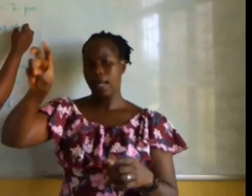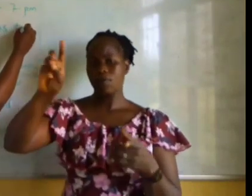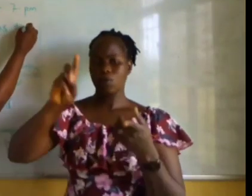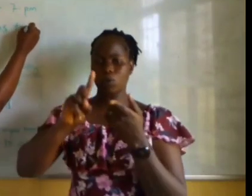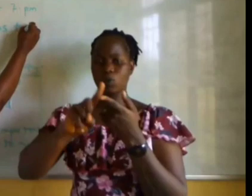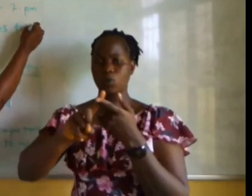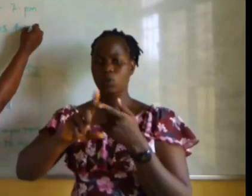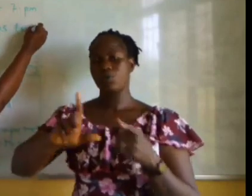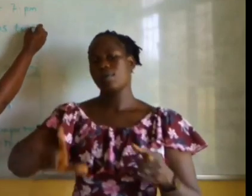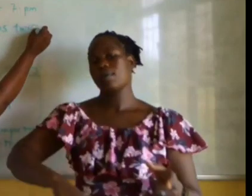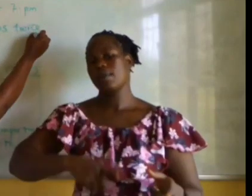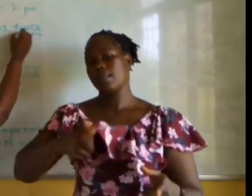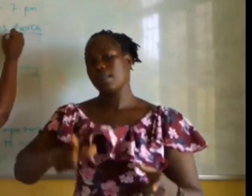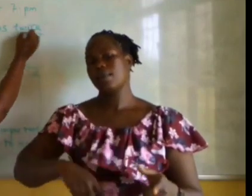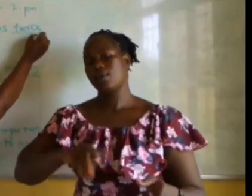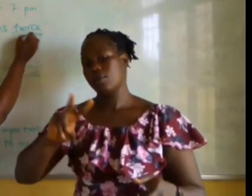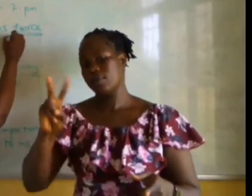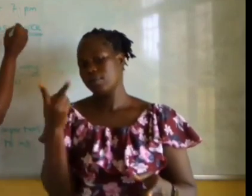twice.